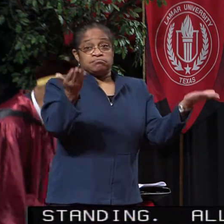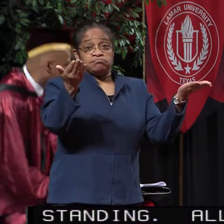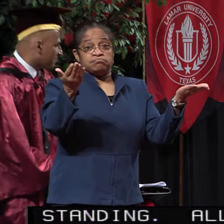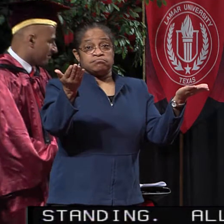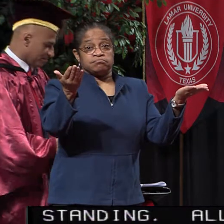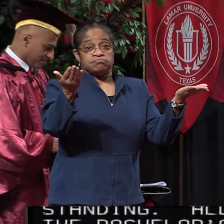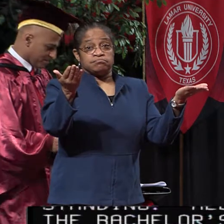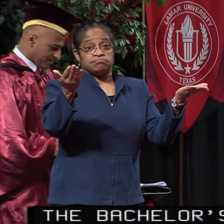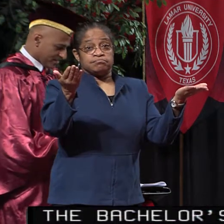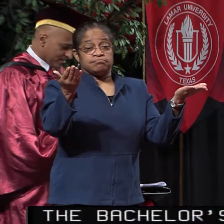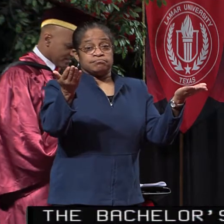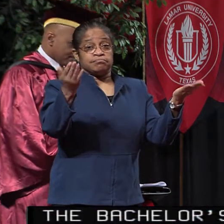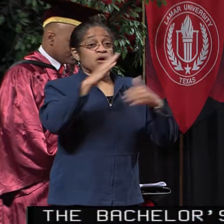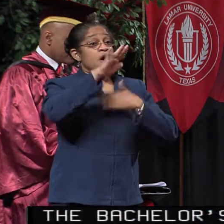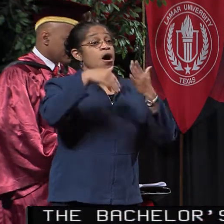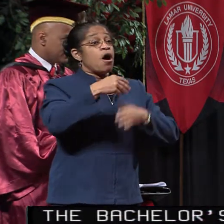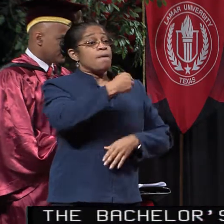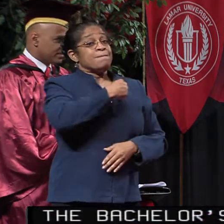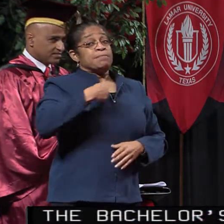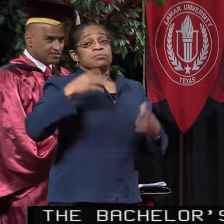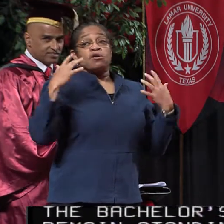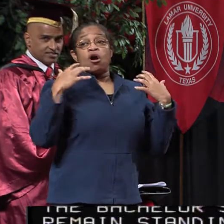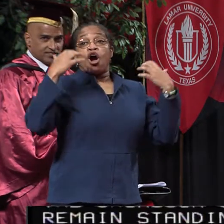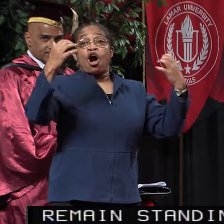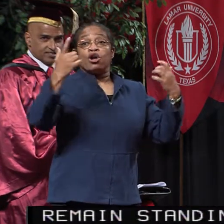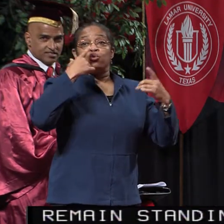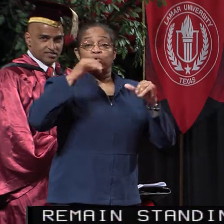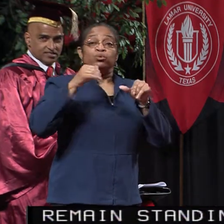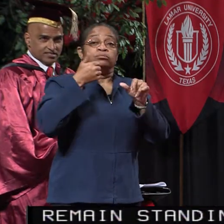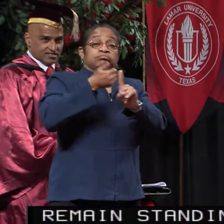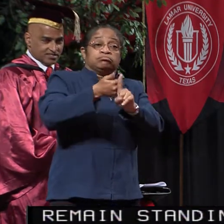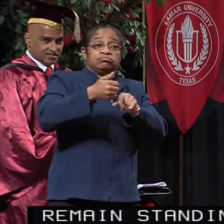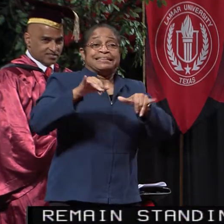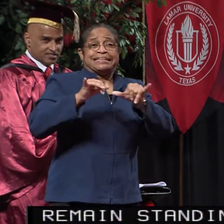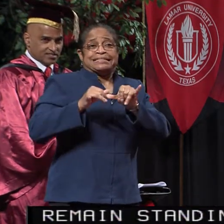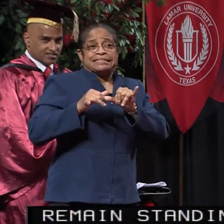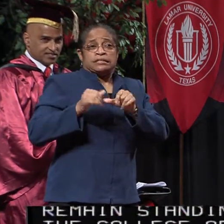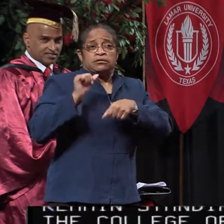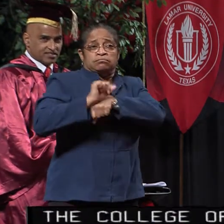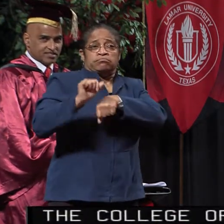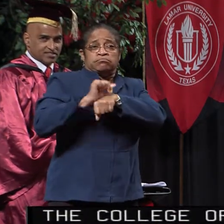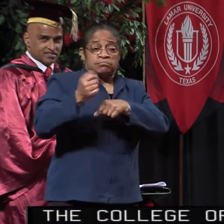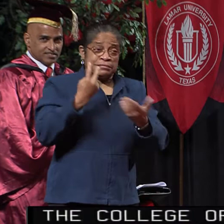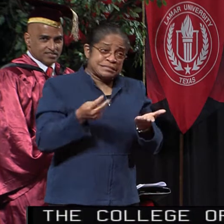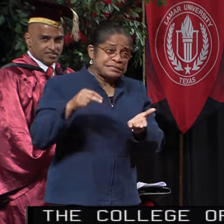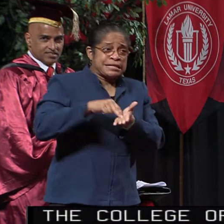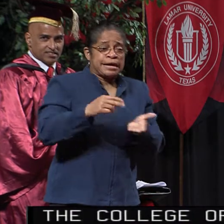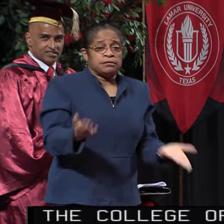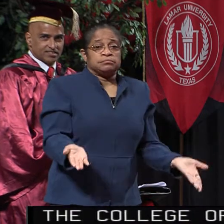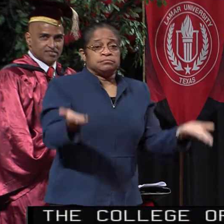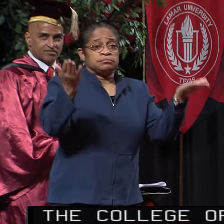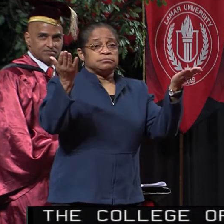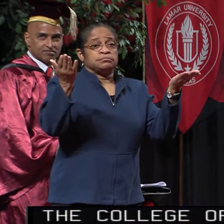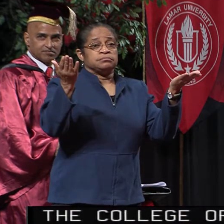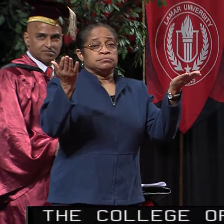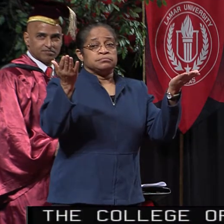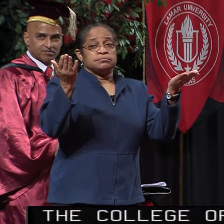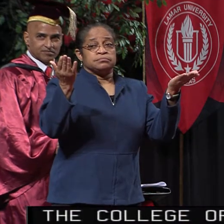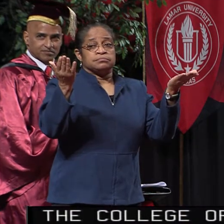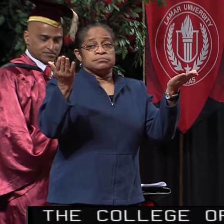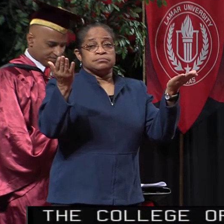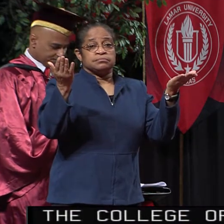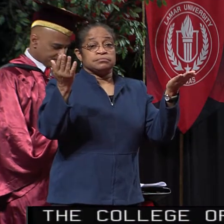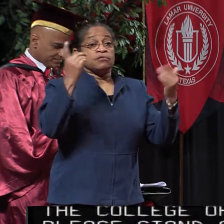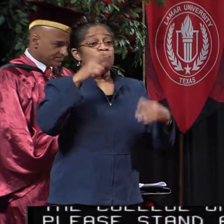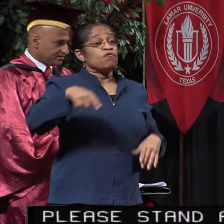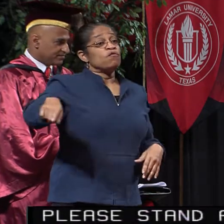standing? Would all members of the audience who are practicing engineers please stand and remain standing?